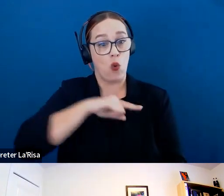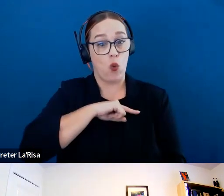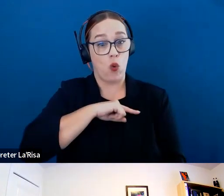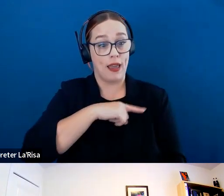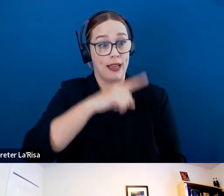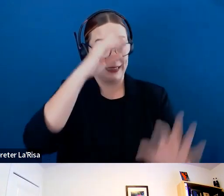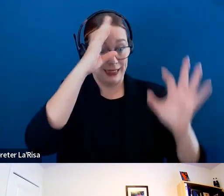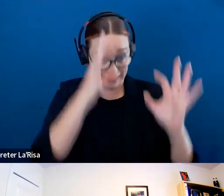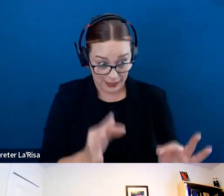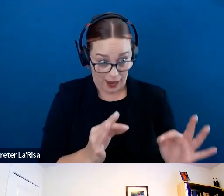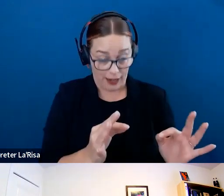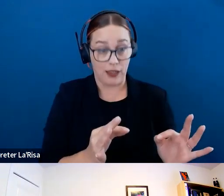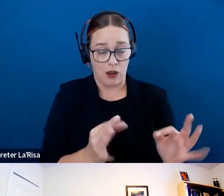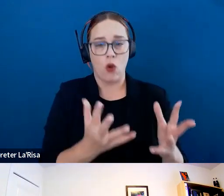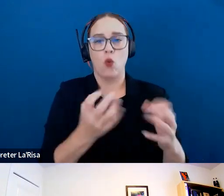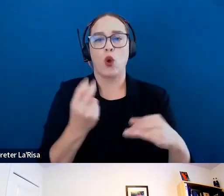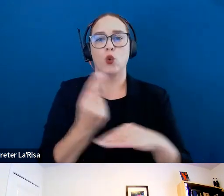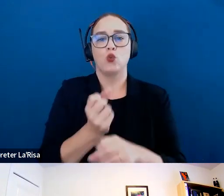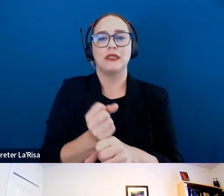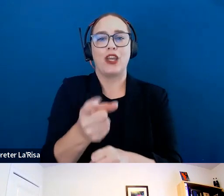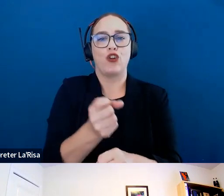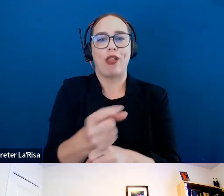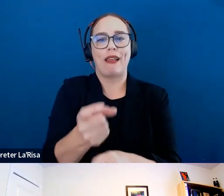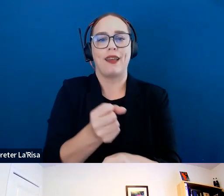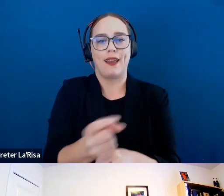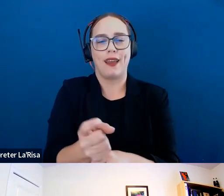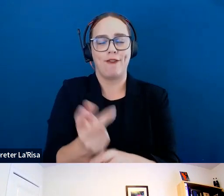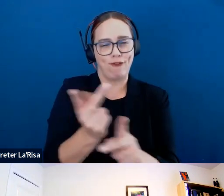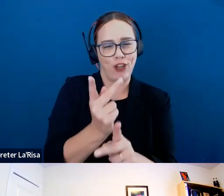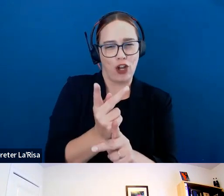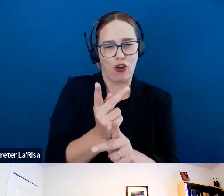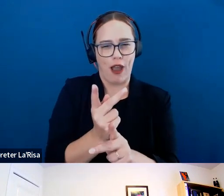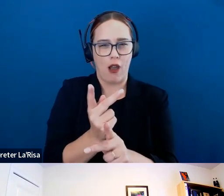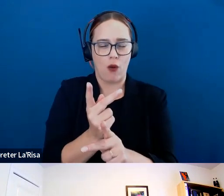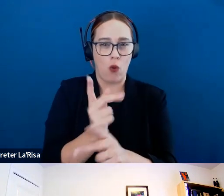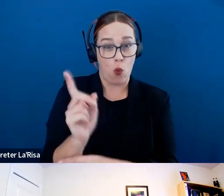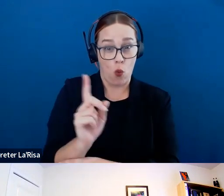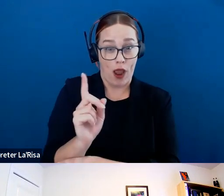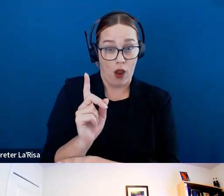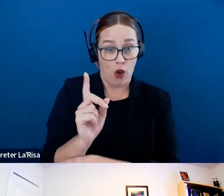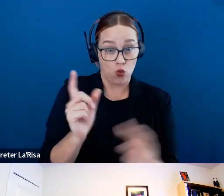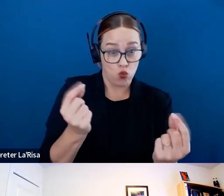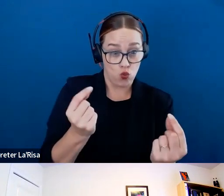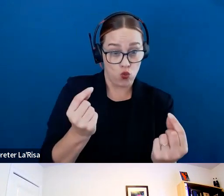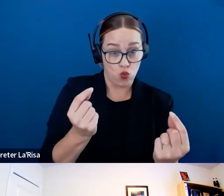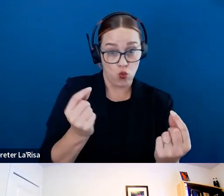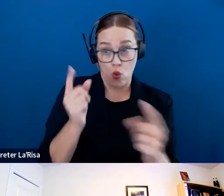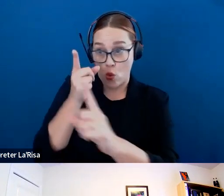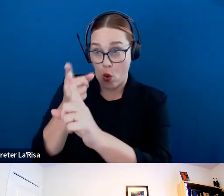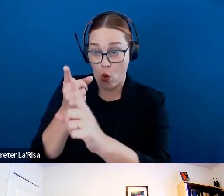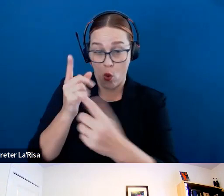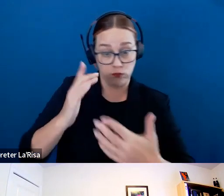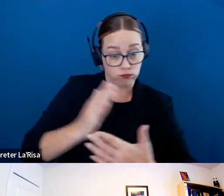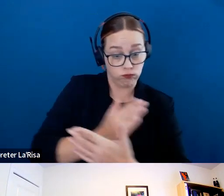to evaluate where we're at and then set some goals for where we're headed at in the future. And so I think that